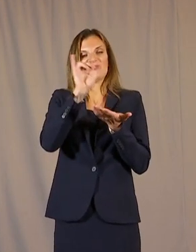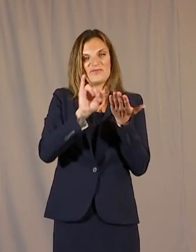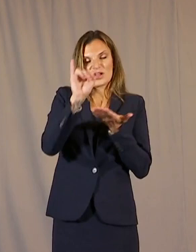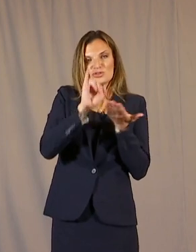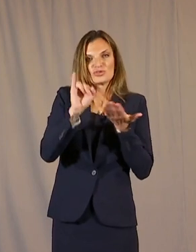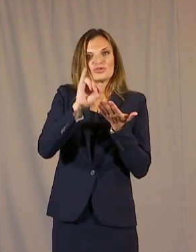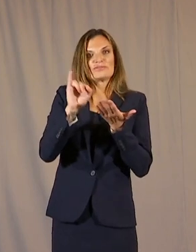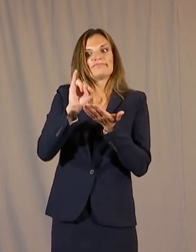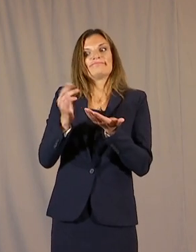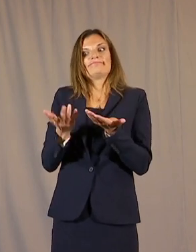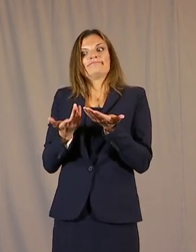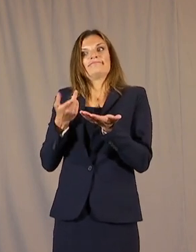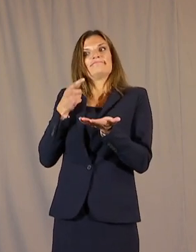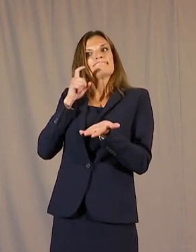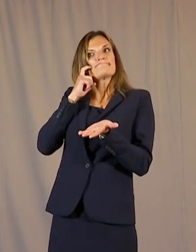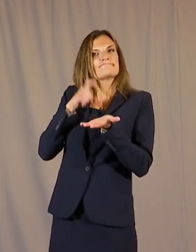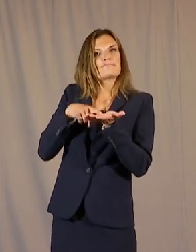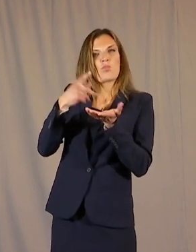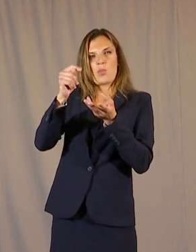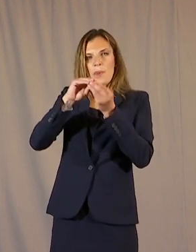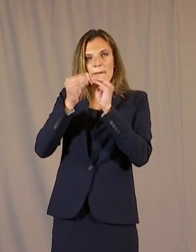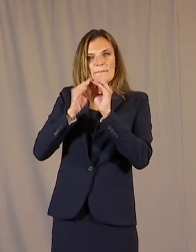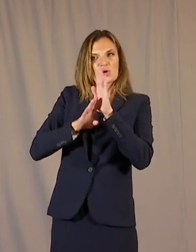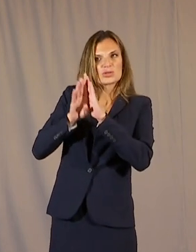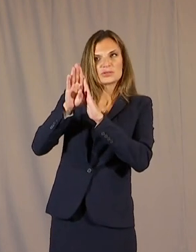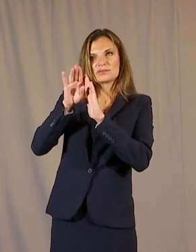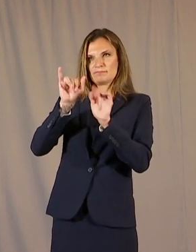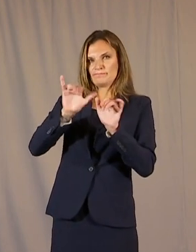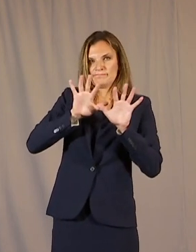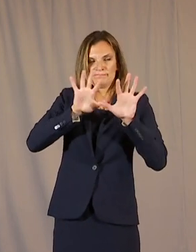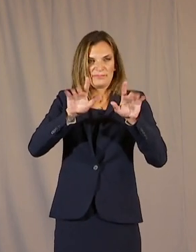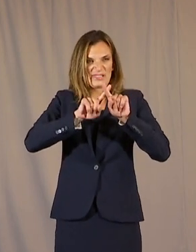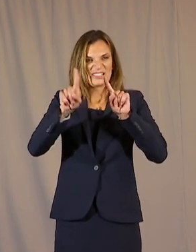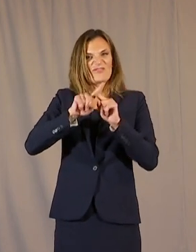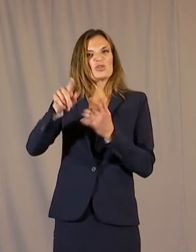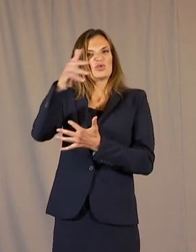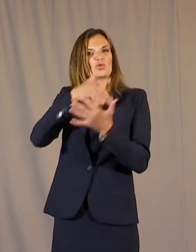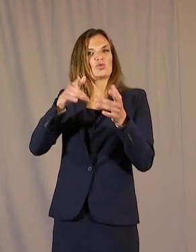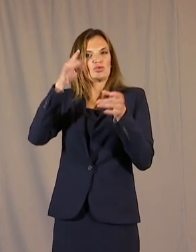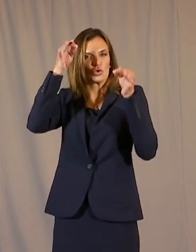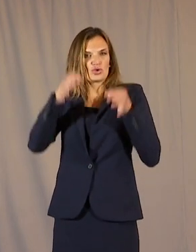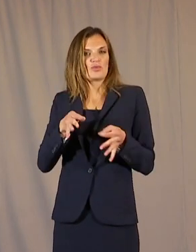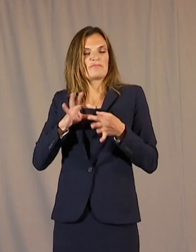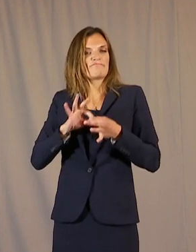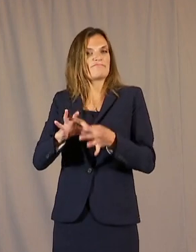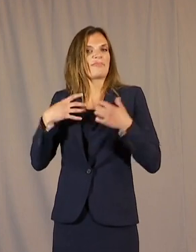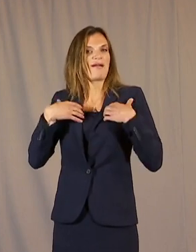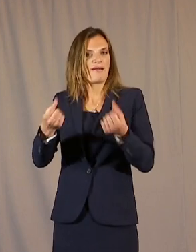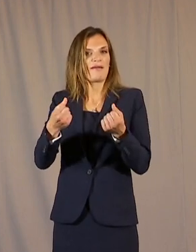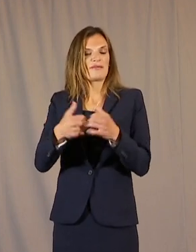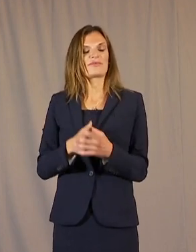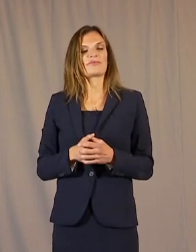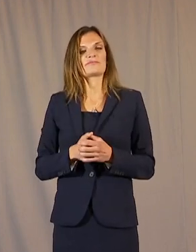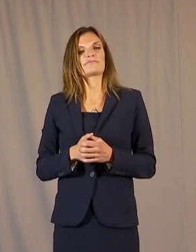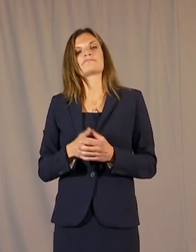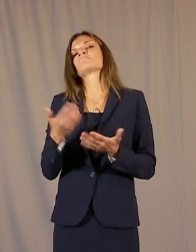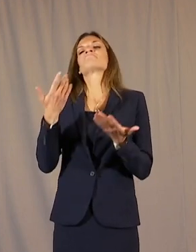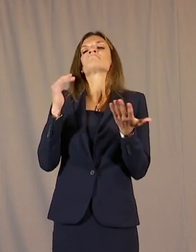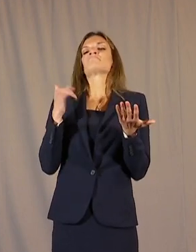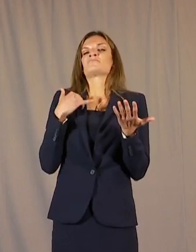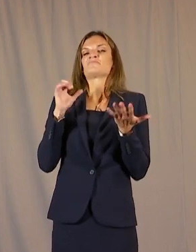rates, how we address any other number of social determinants of health. I probably need to also mention